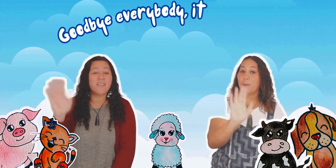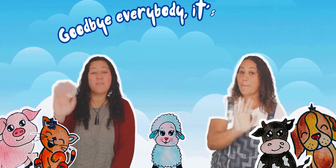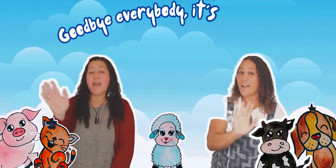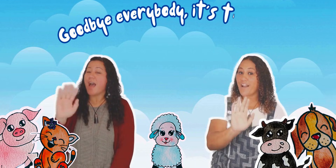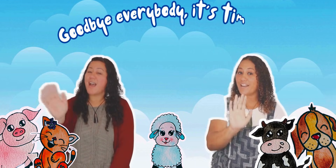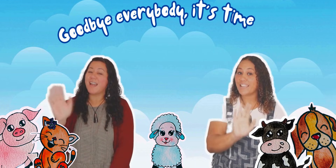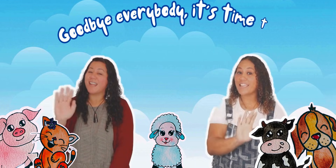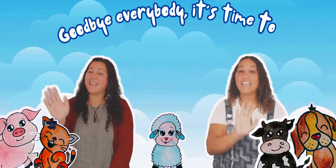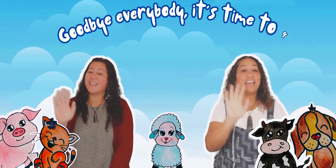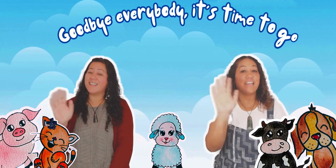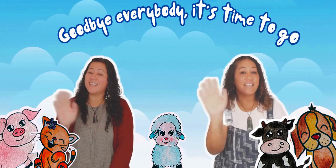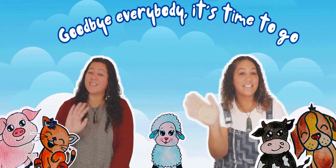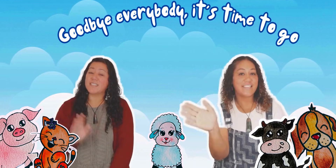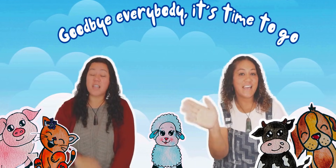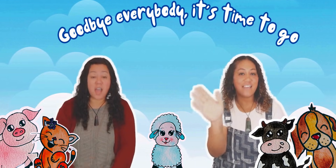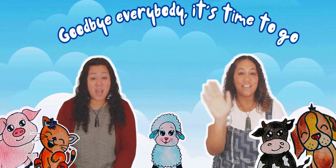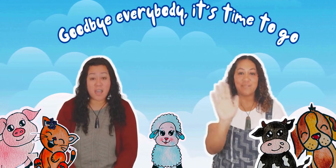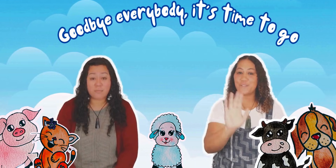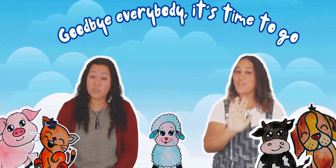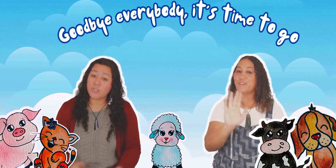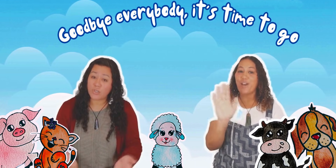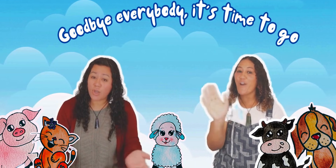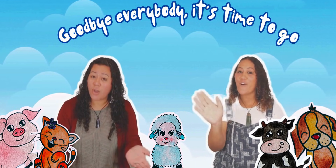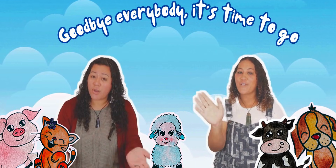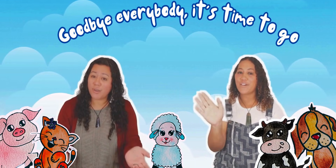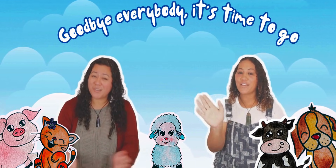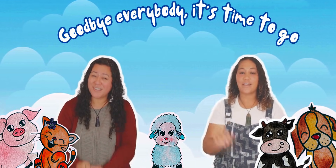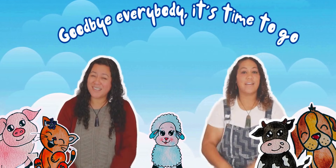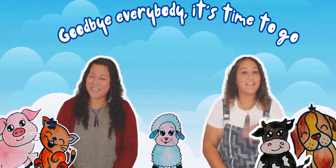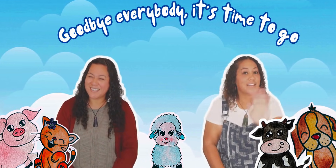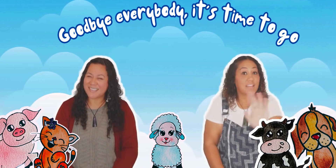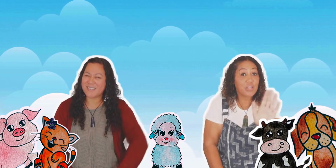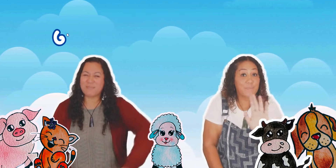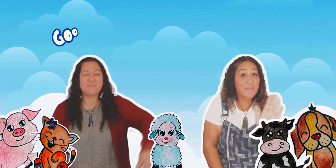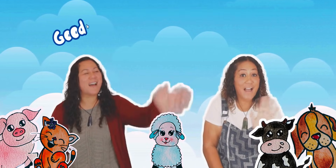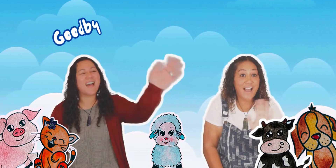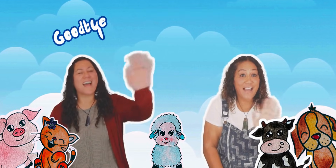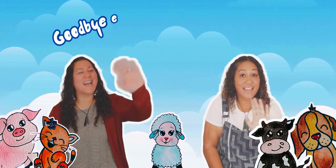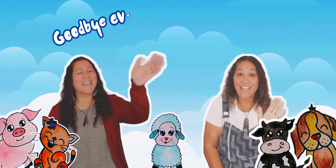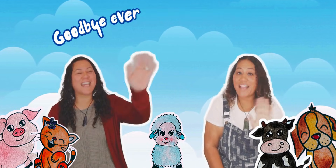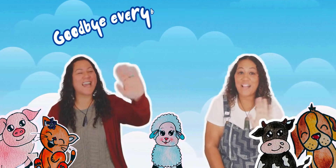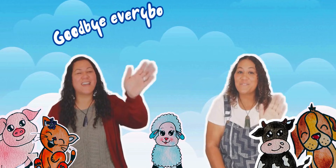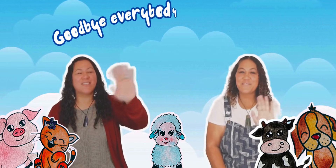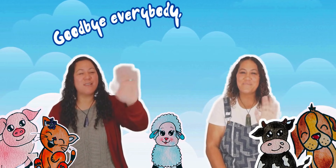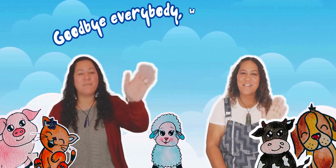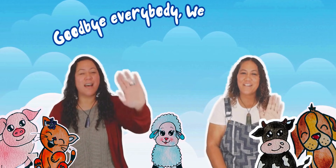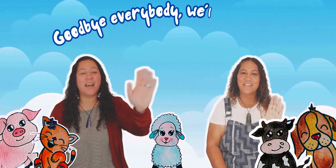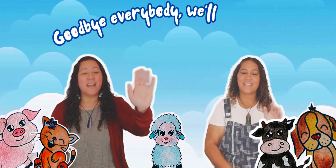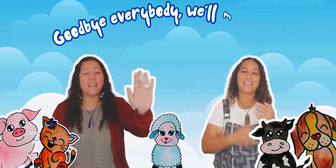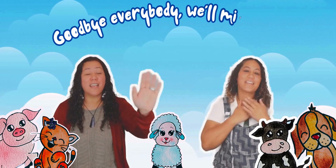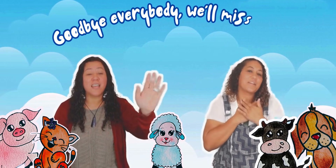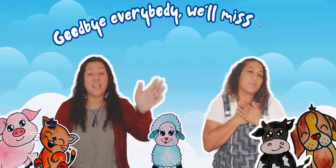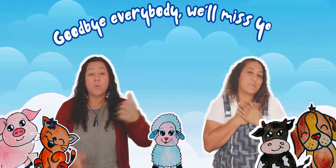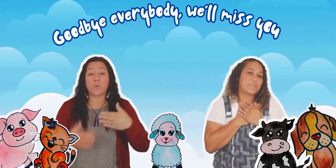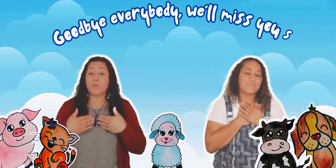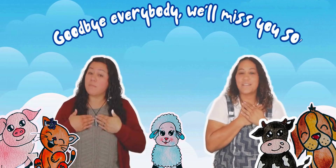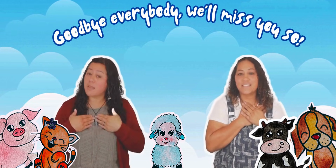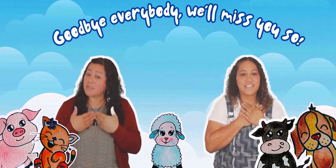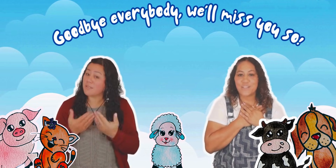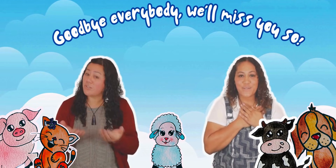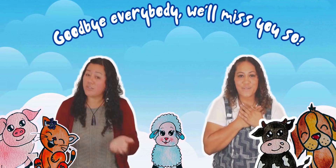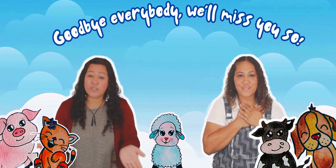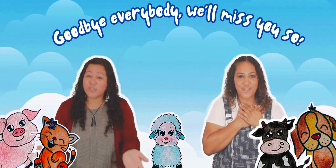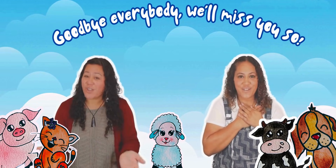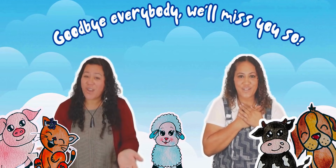Goodbye everybody, it's time to go. Goodbye everybody,